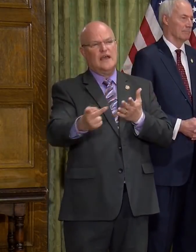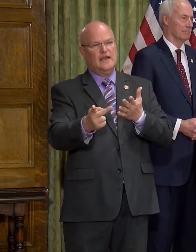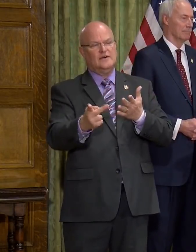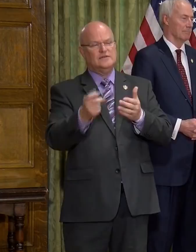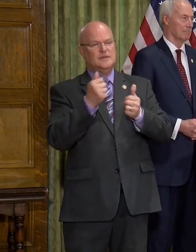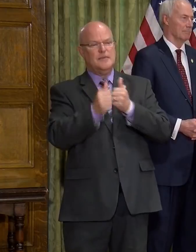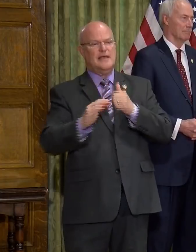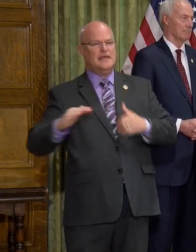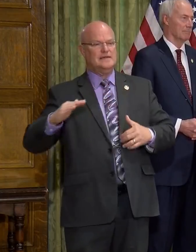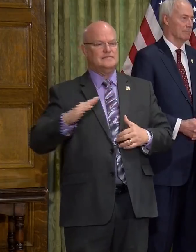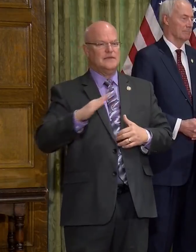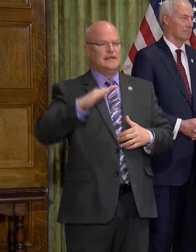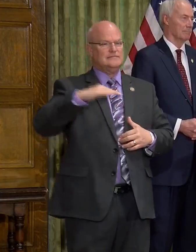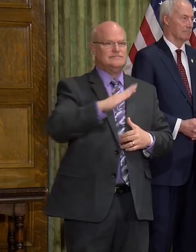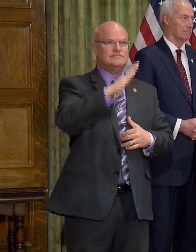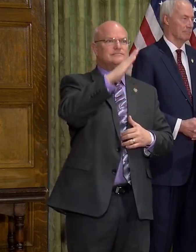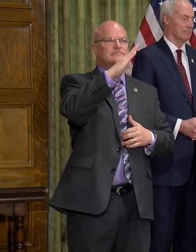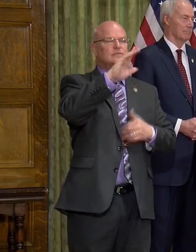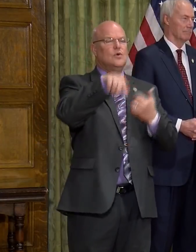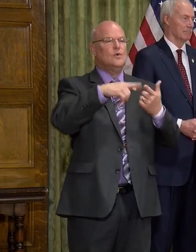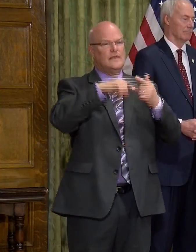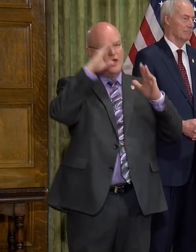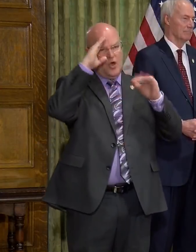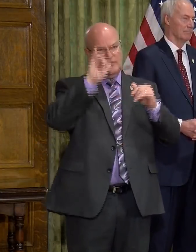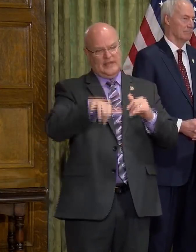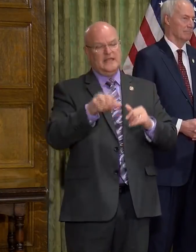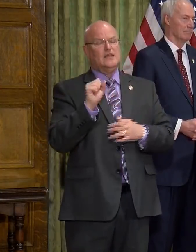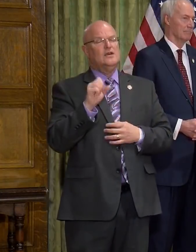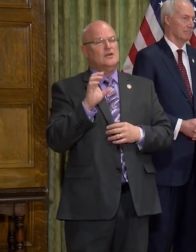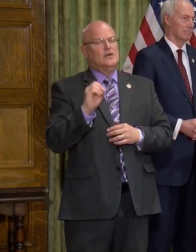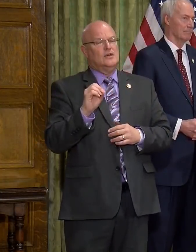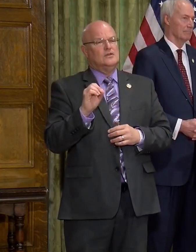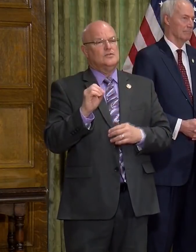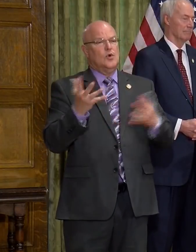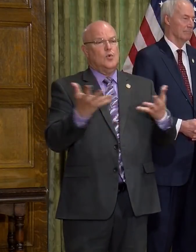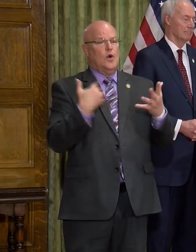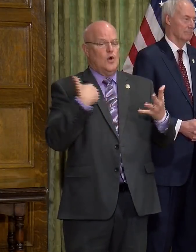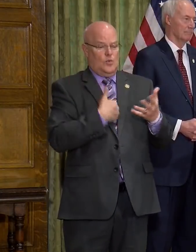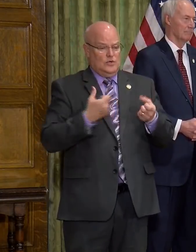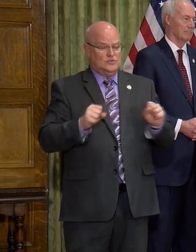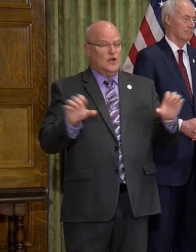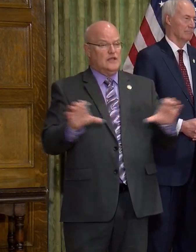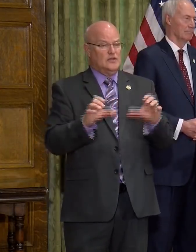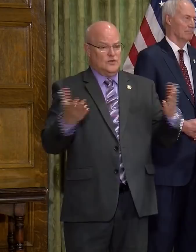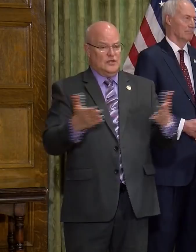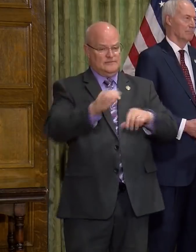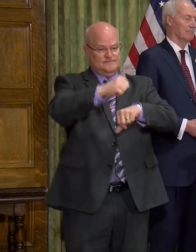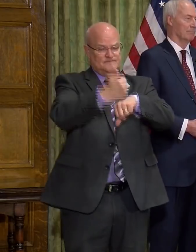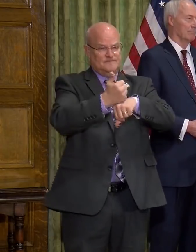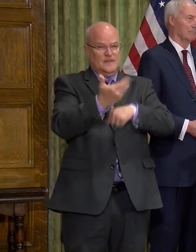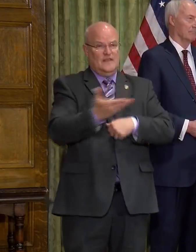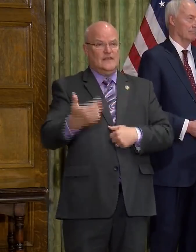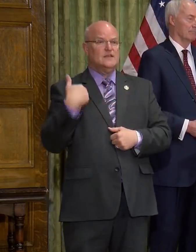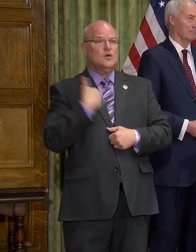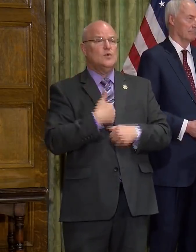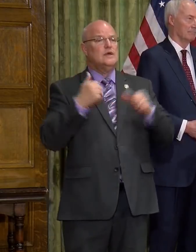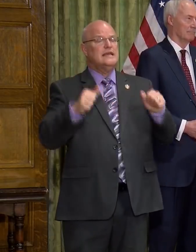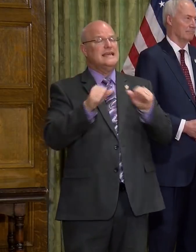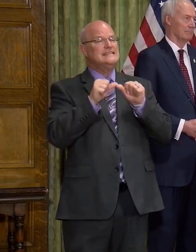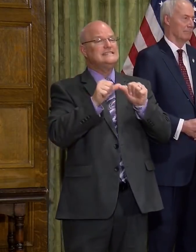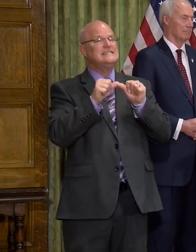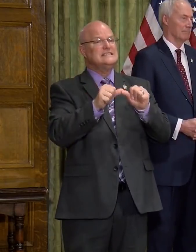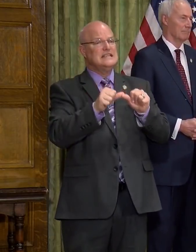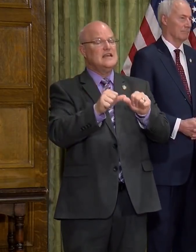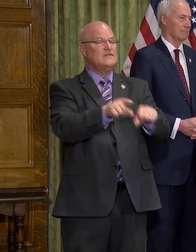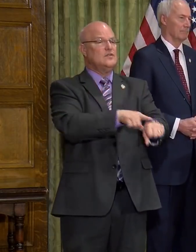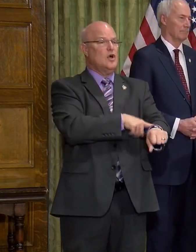past that peak when they had hoped to do that. So what we're trying to do is put in place things that we can sustain